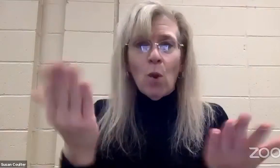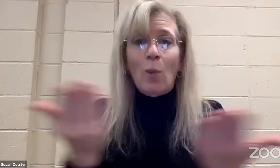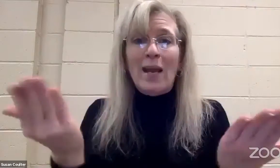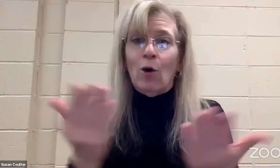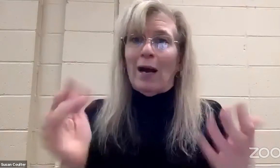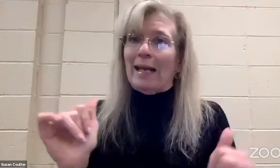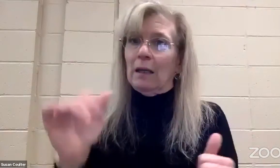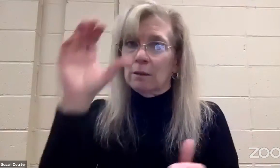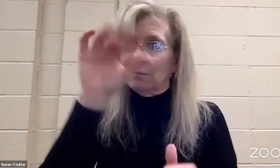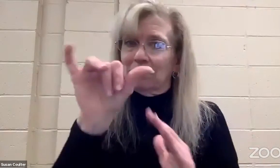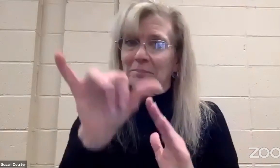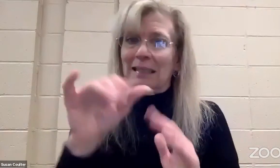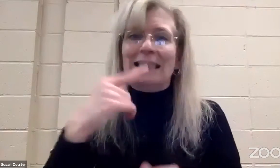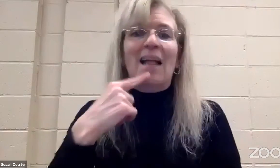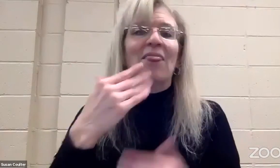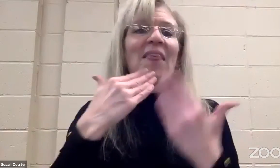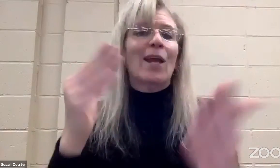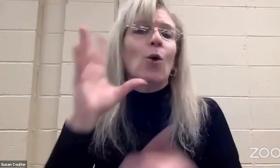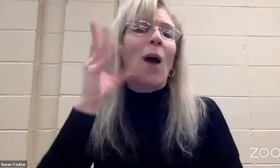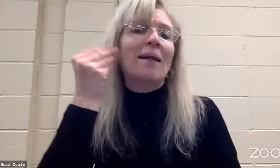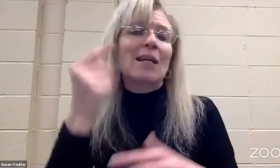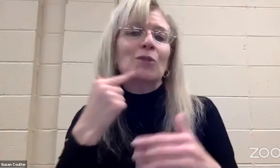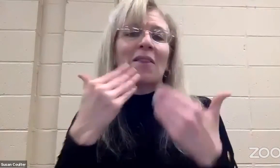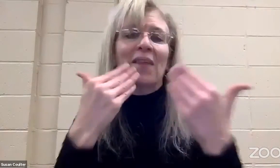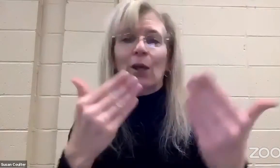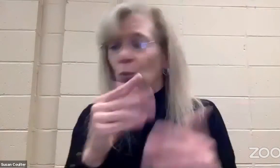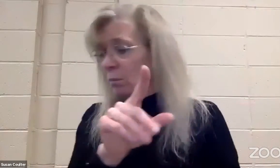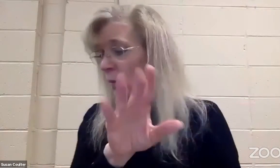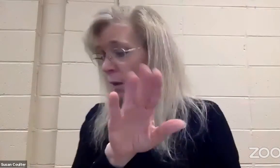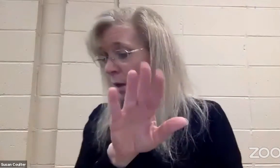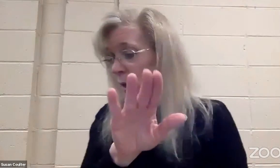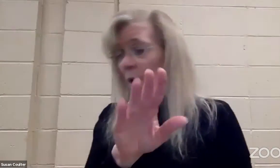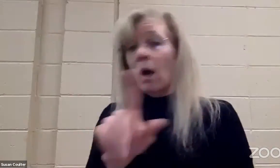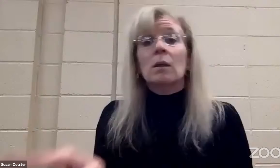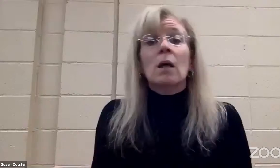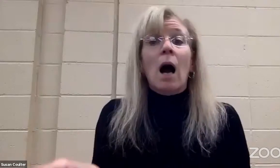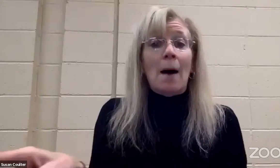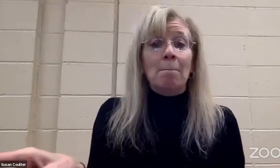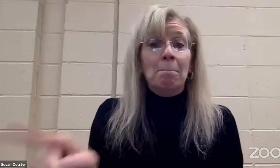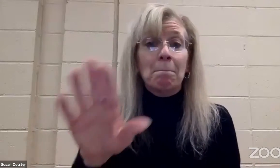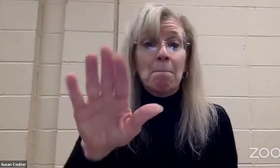Oh, no, here, I guess. Said thank you, Alexander said thank you.